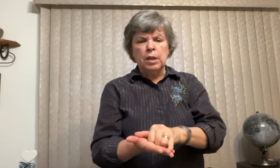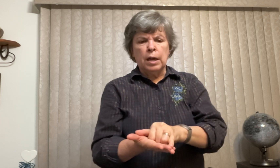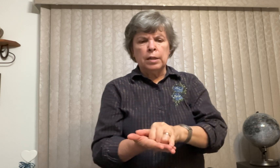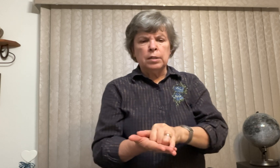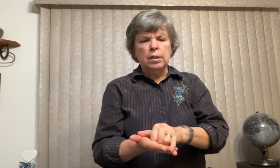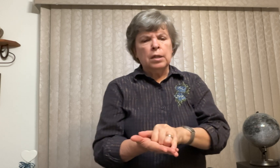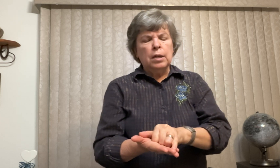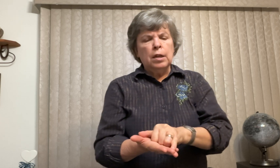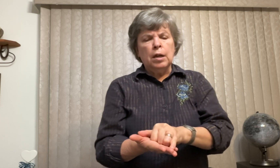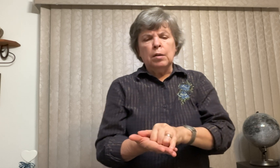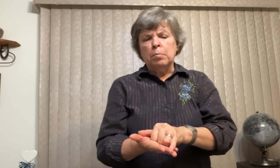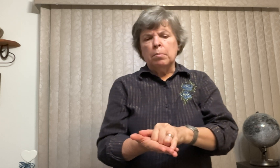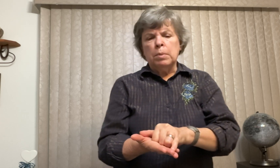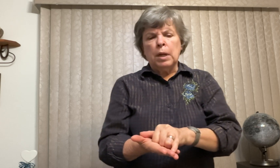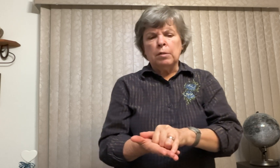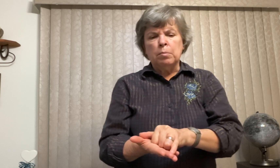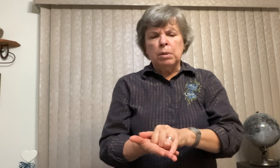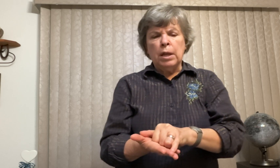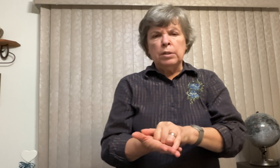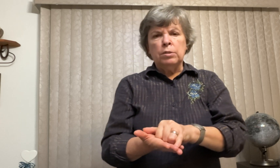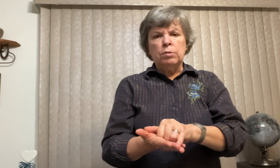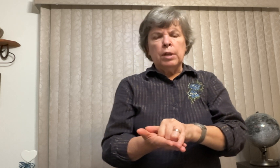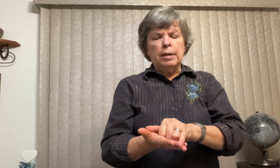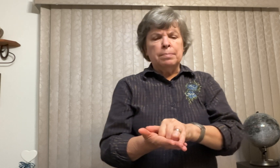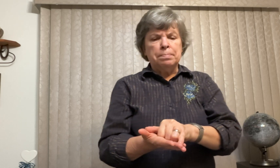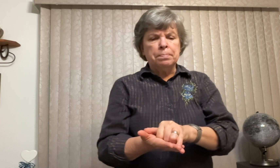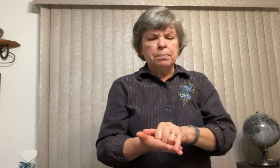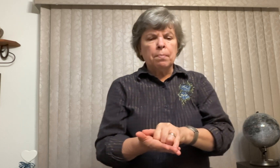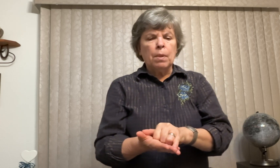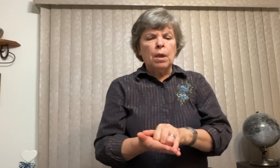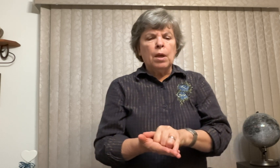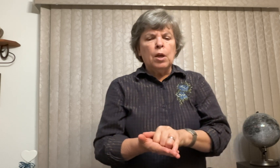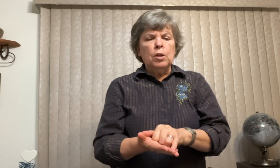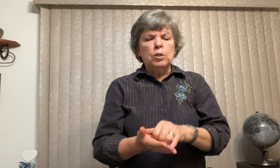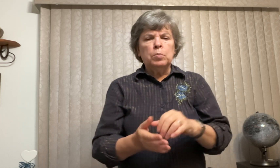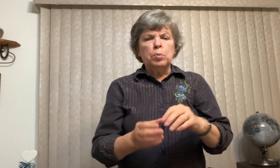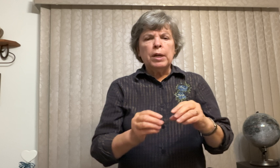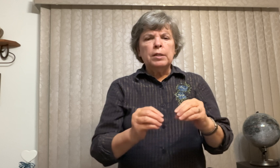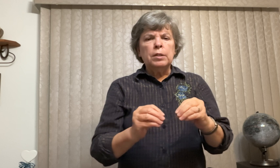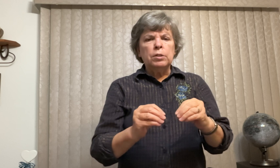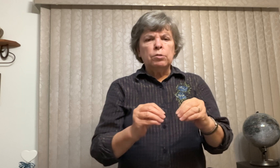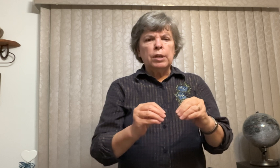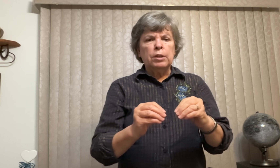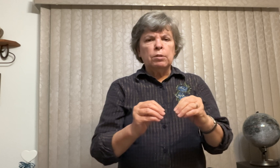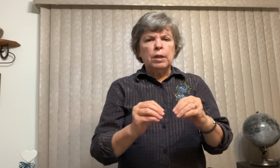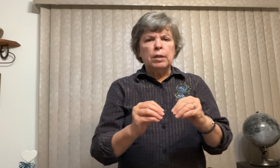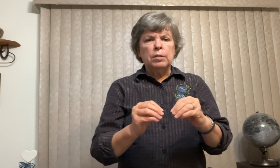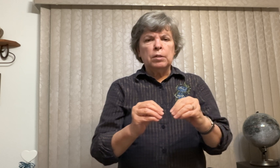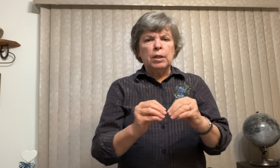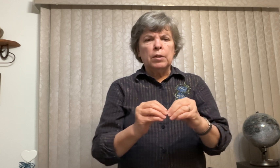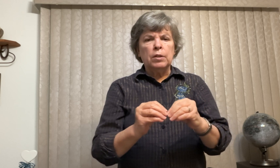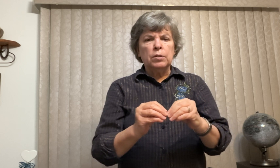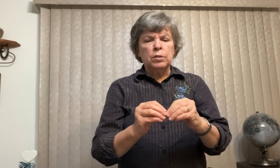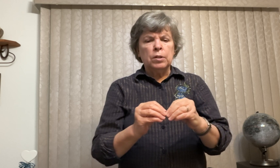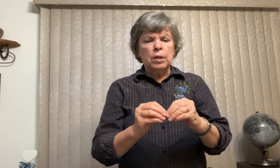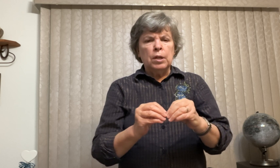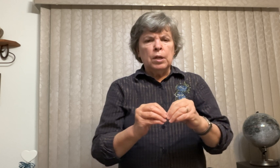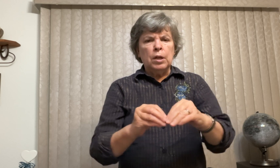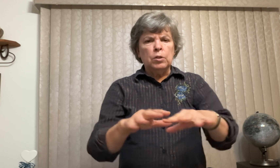that. But I don't plan to do that. Spread, you take your hands like this and